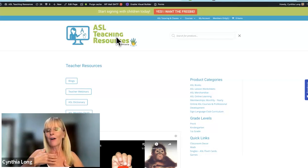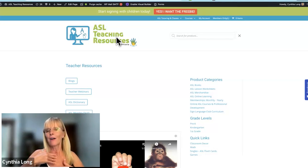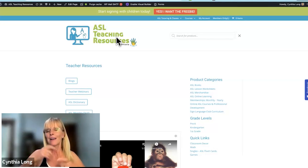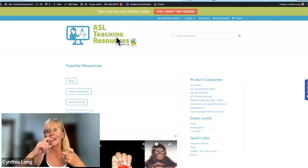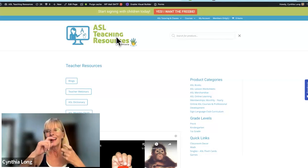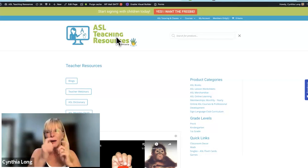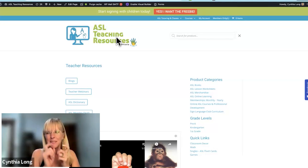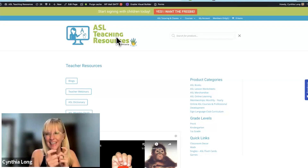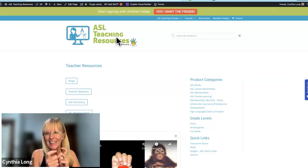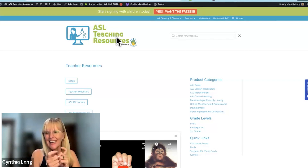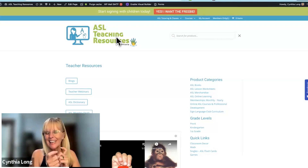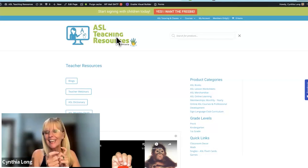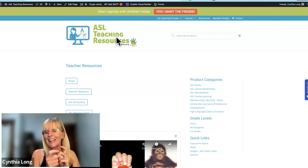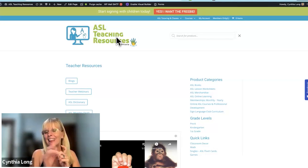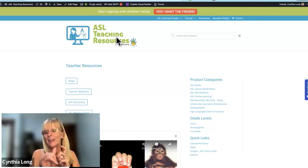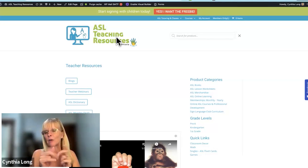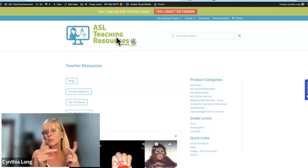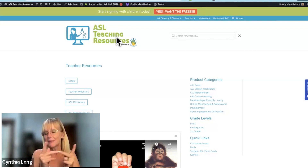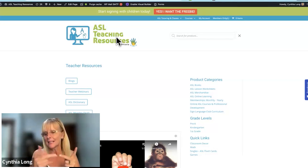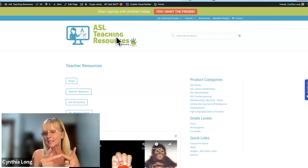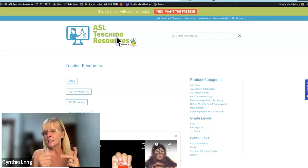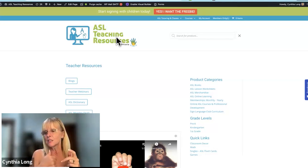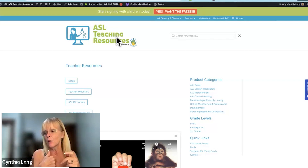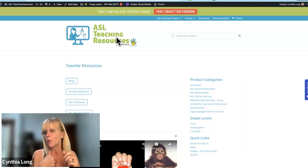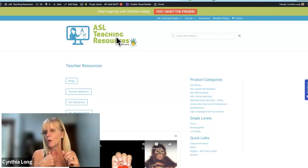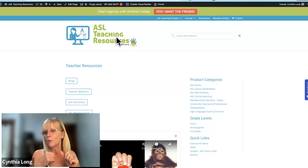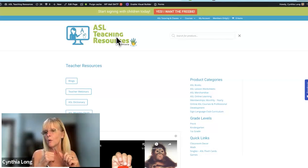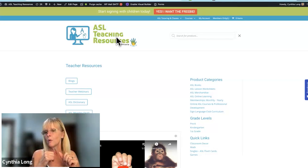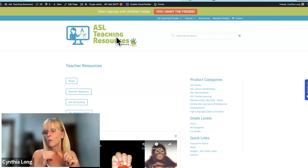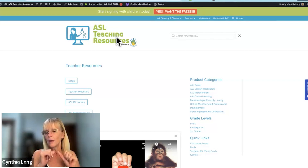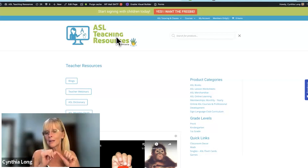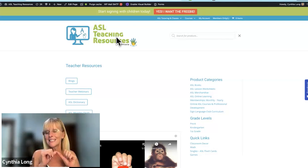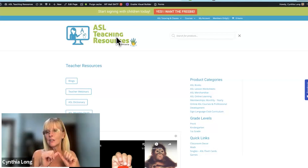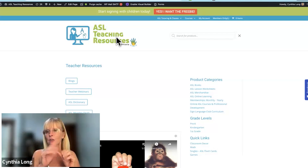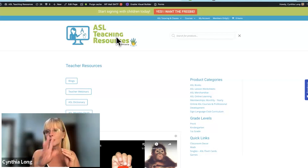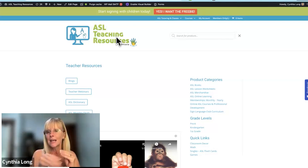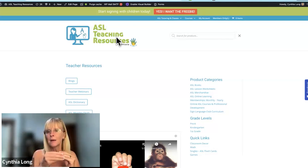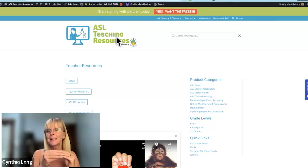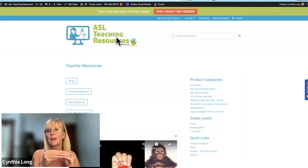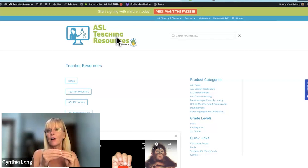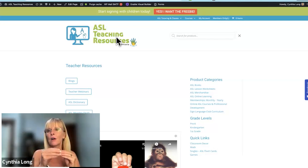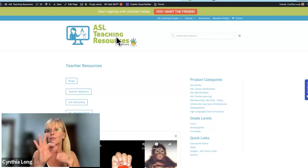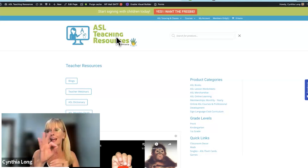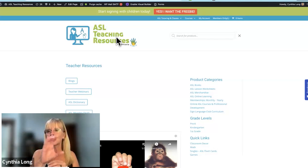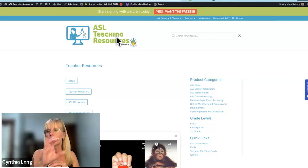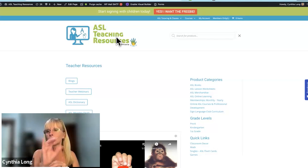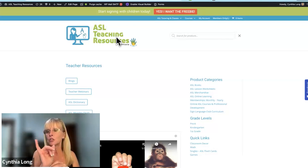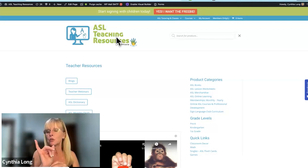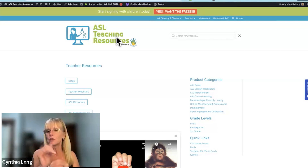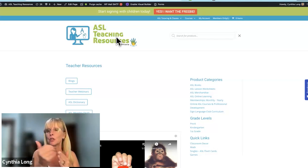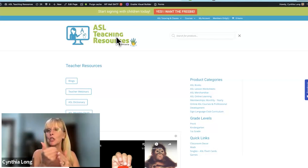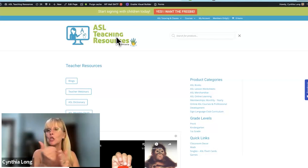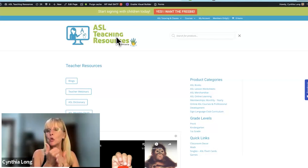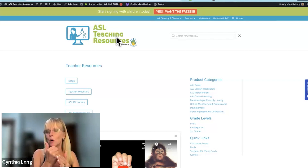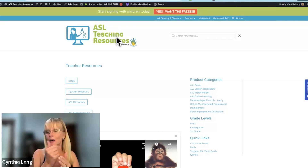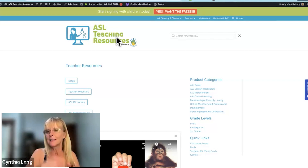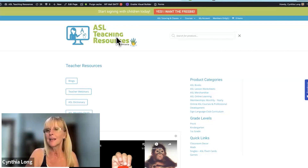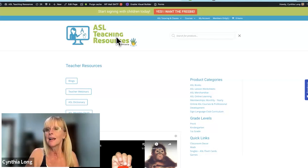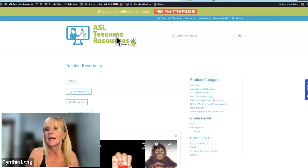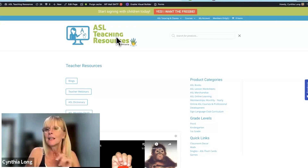are updating those places. So we are continuing to update our flashcards to the new ones. Let me